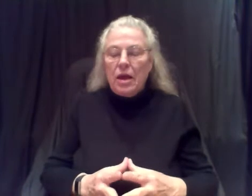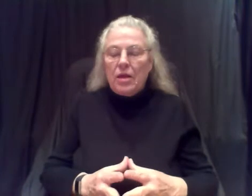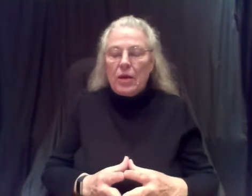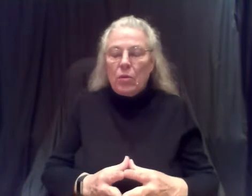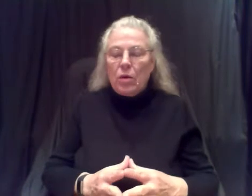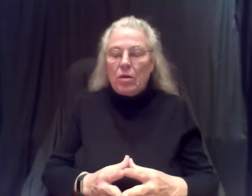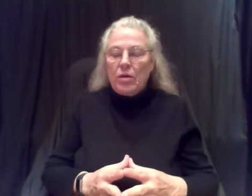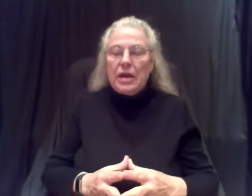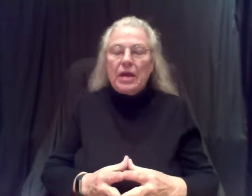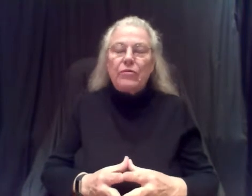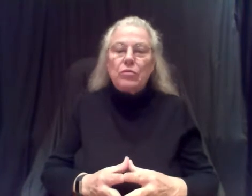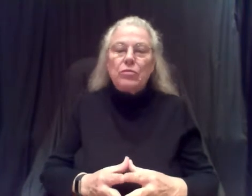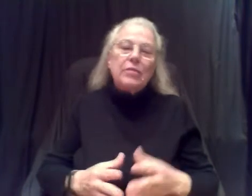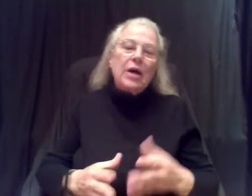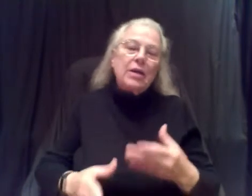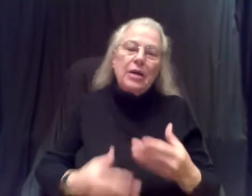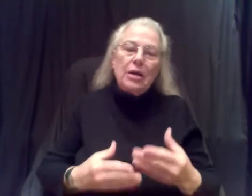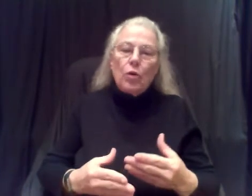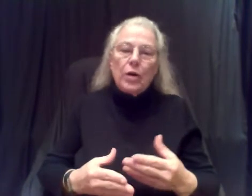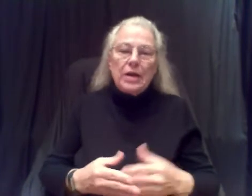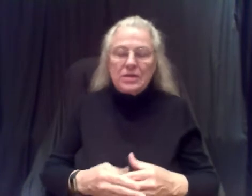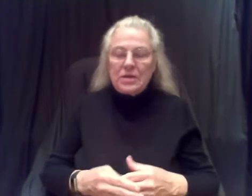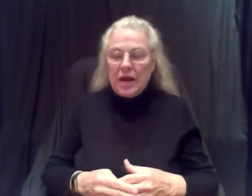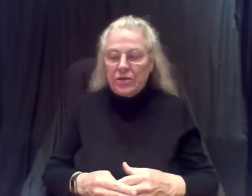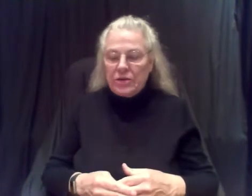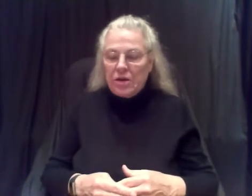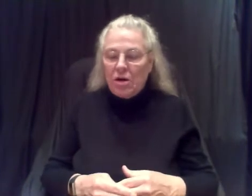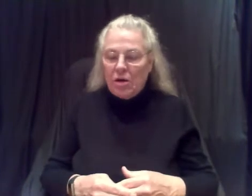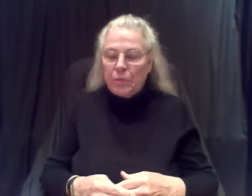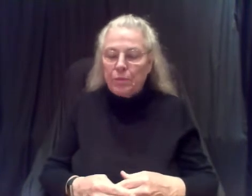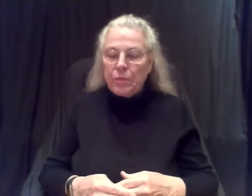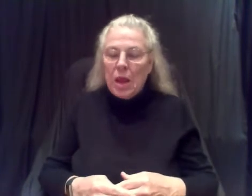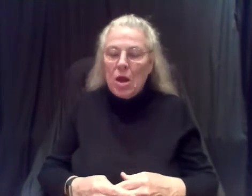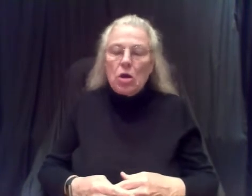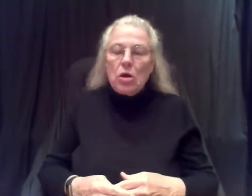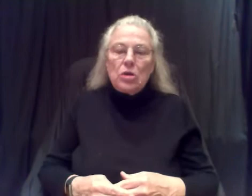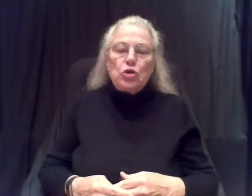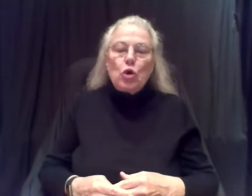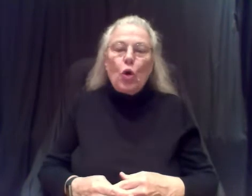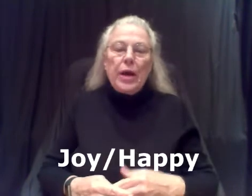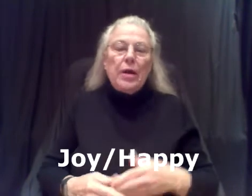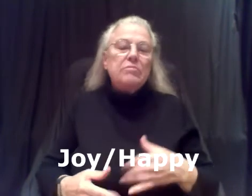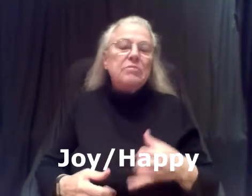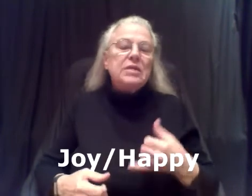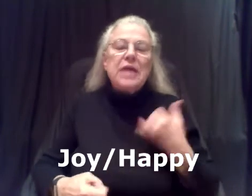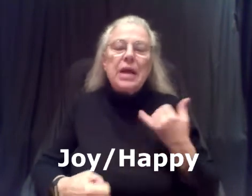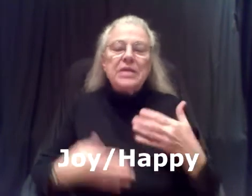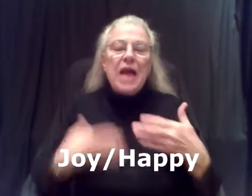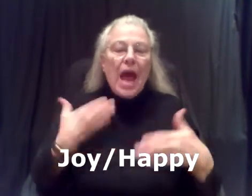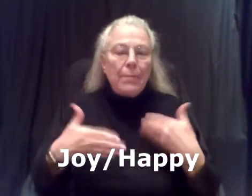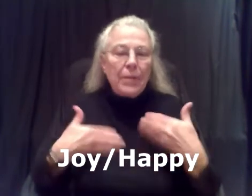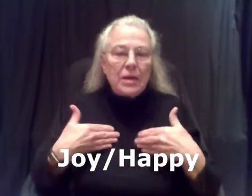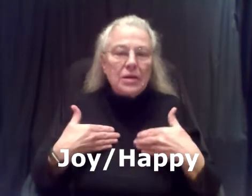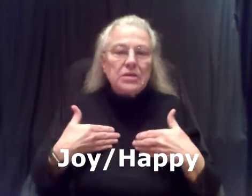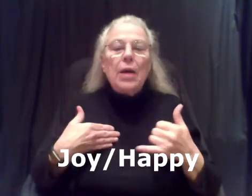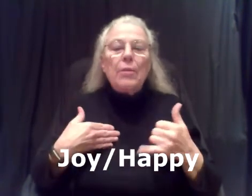they will give you a little more insight to the song. Joy, the same as happiness, but